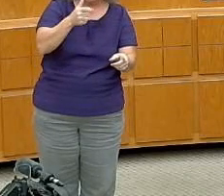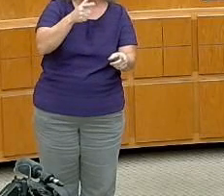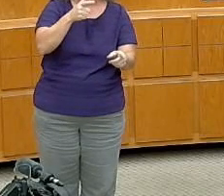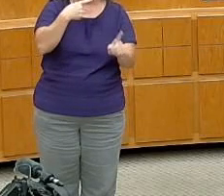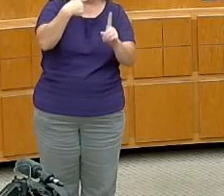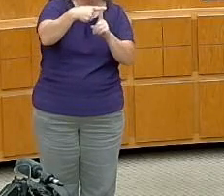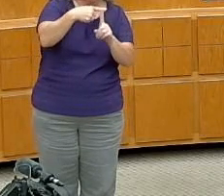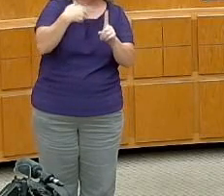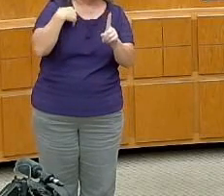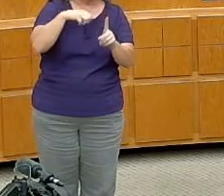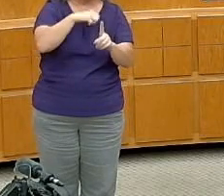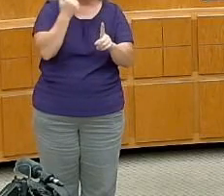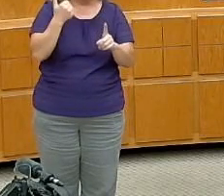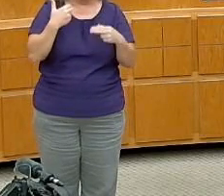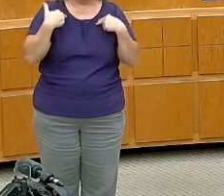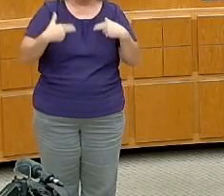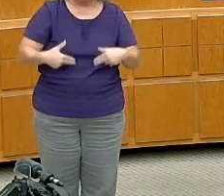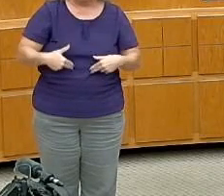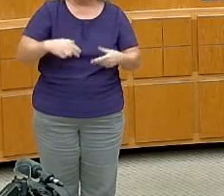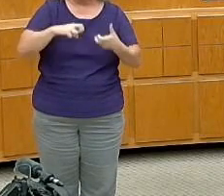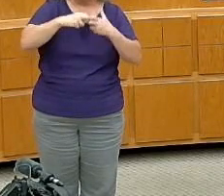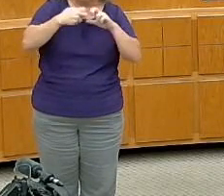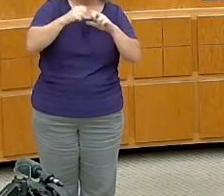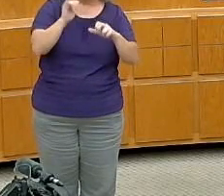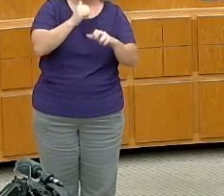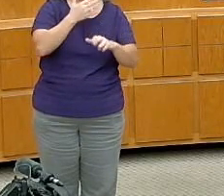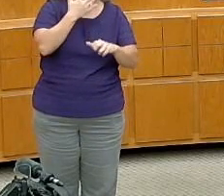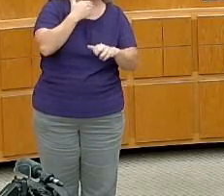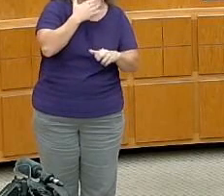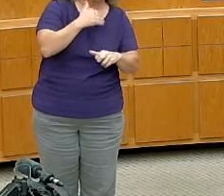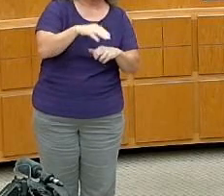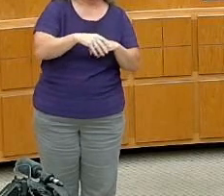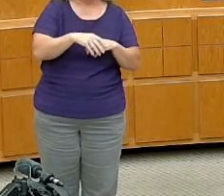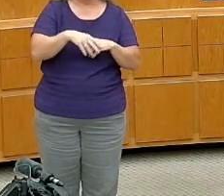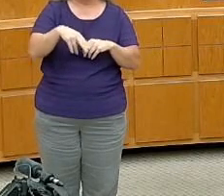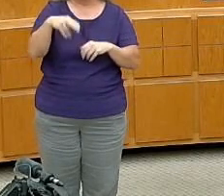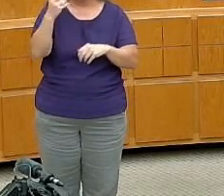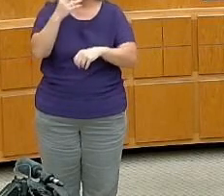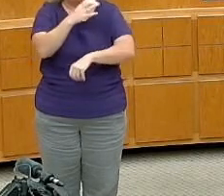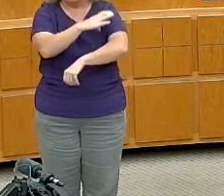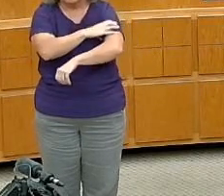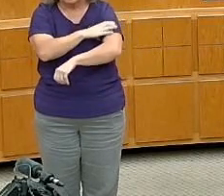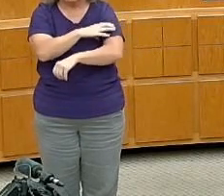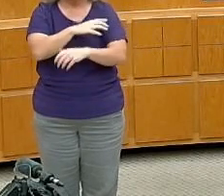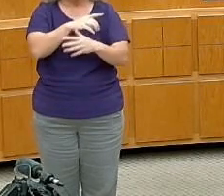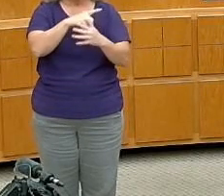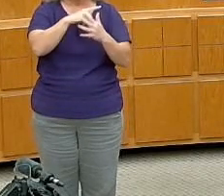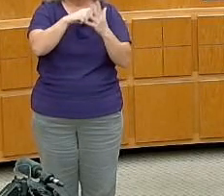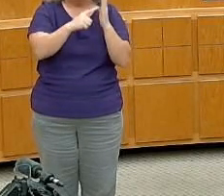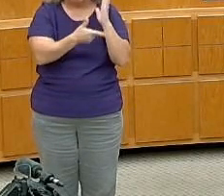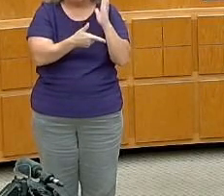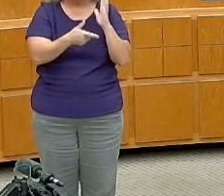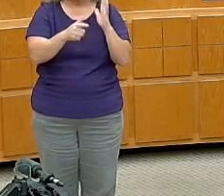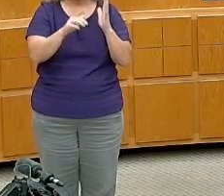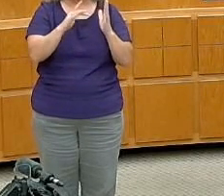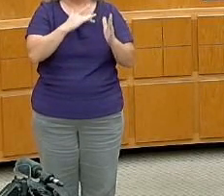high blood pressure, diabetes, obesity. They seem to getting more sick than the younger